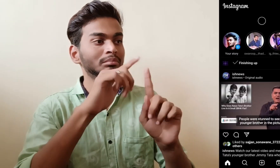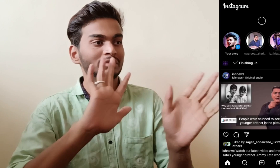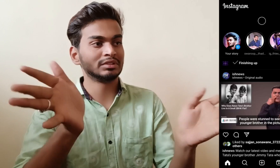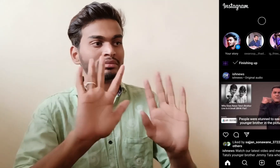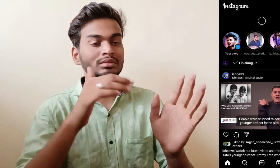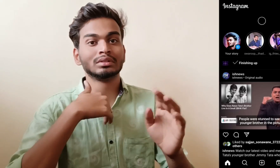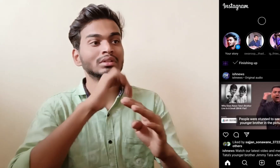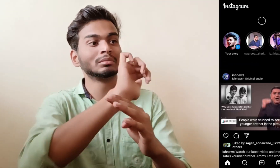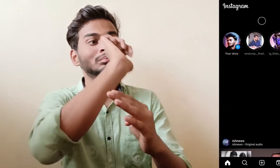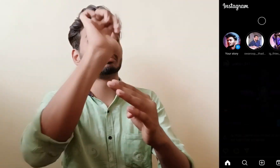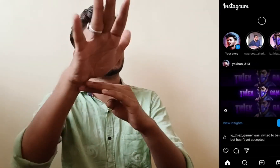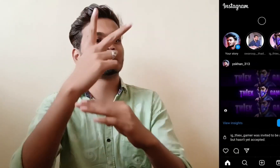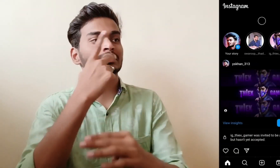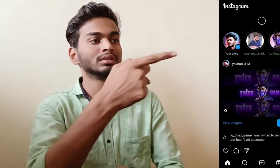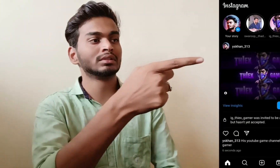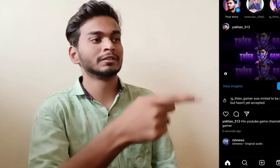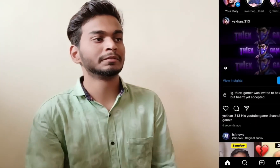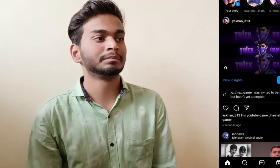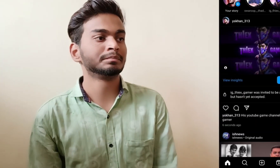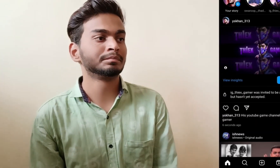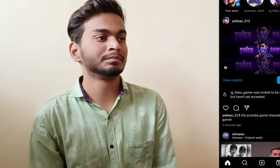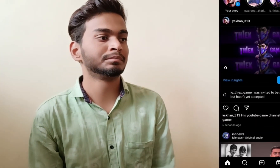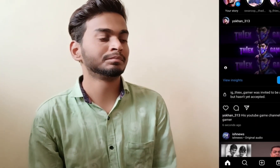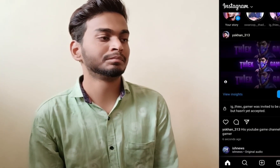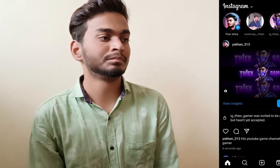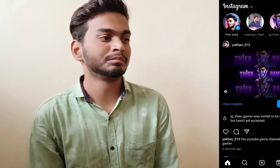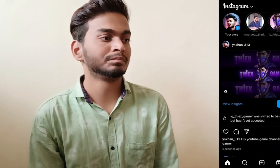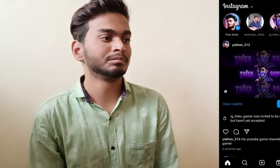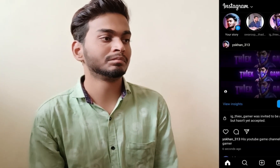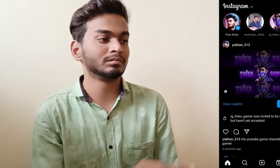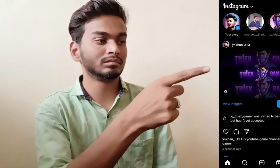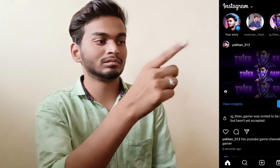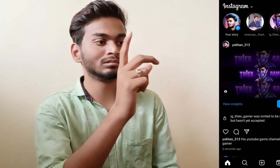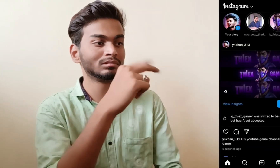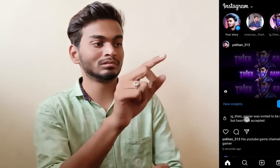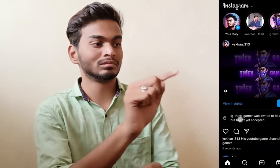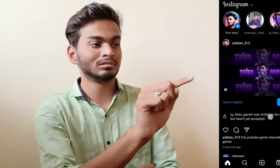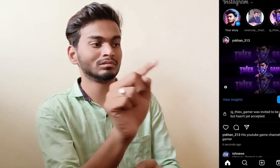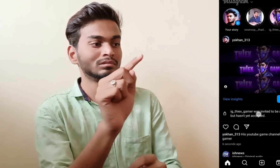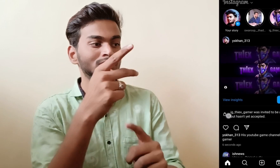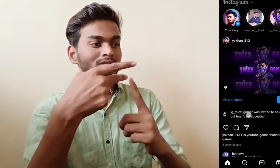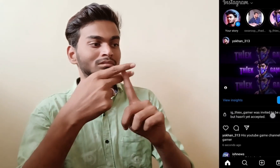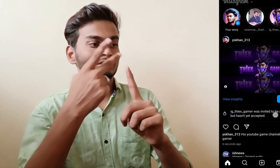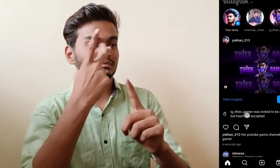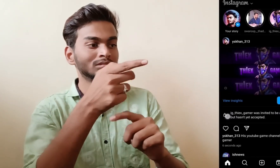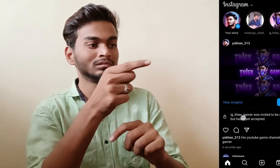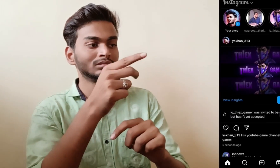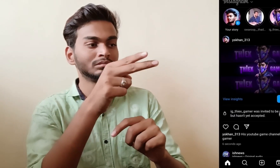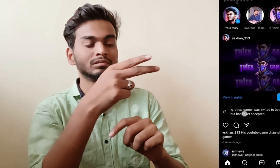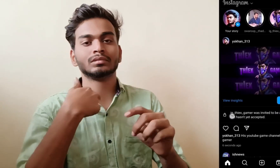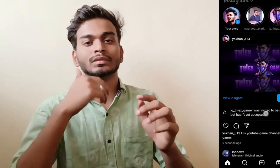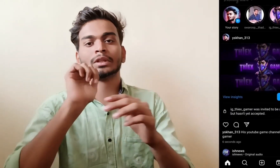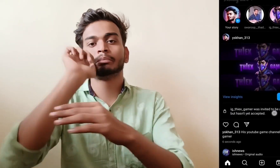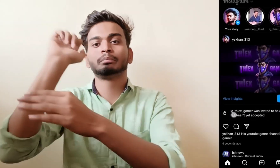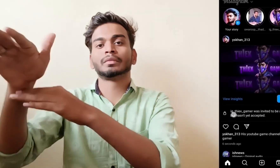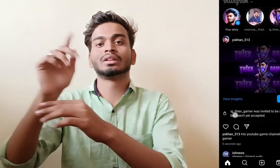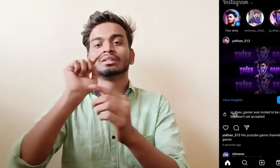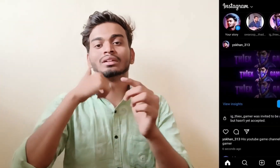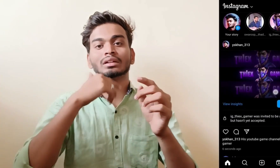review accepted after your friend name with your